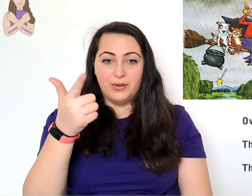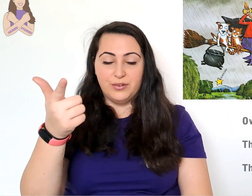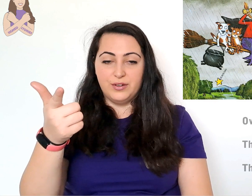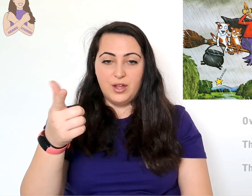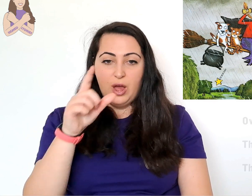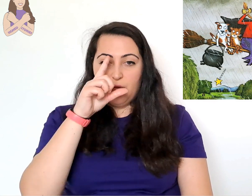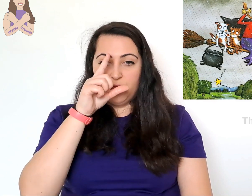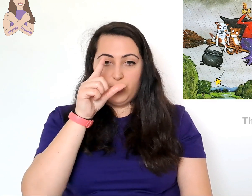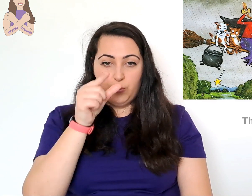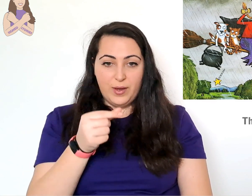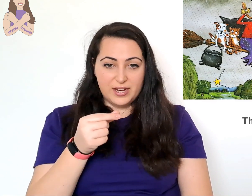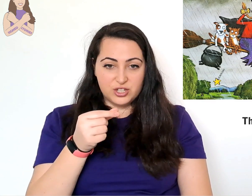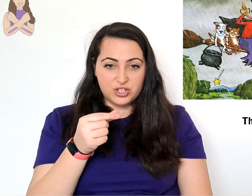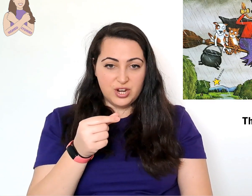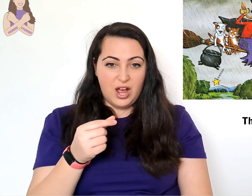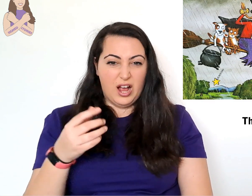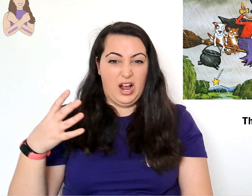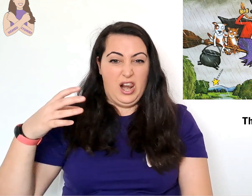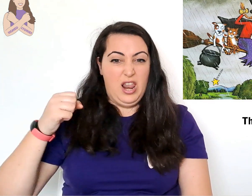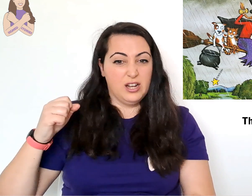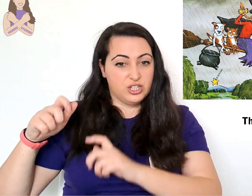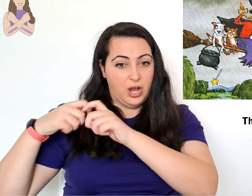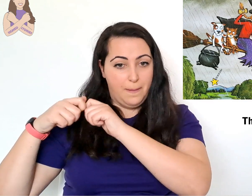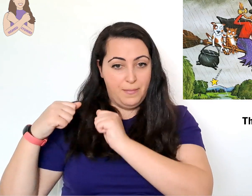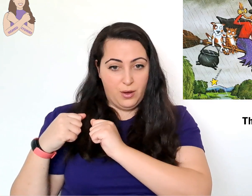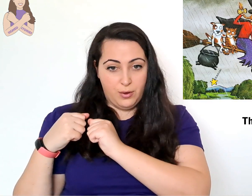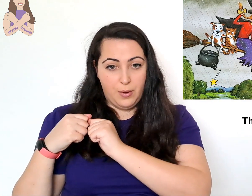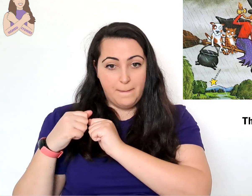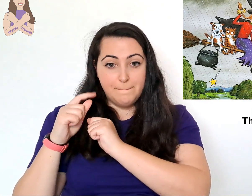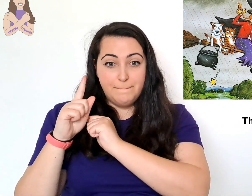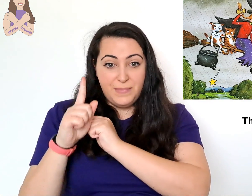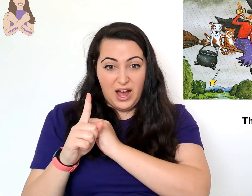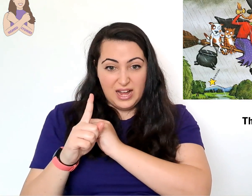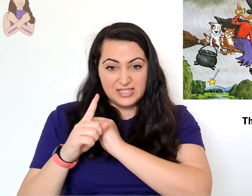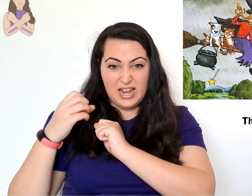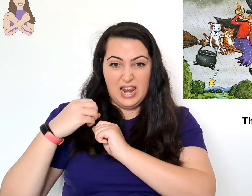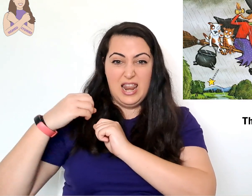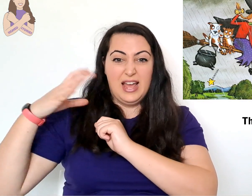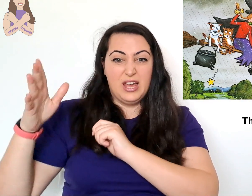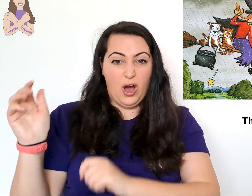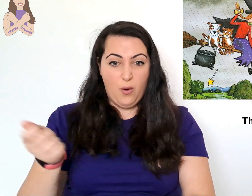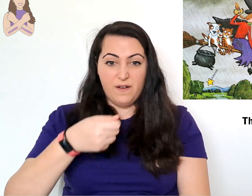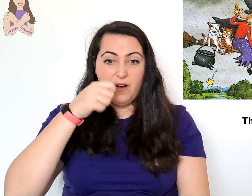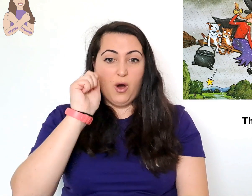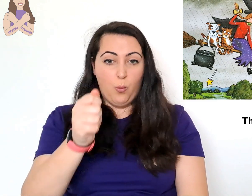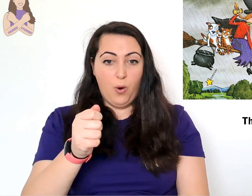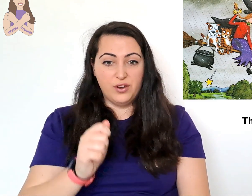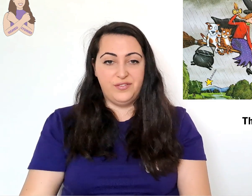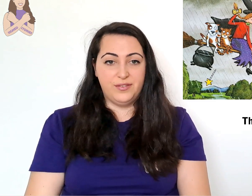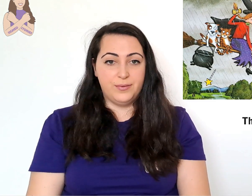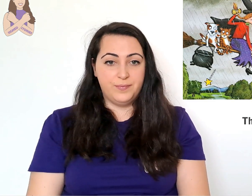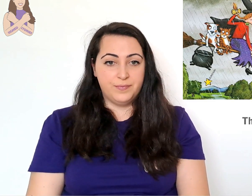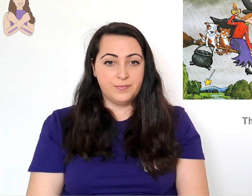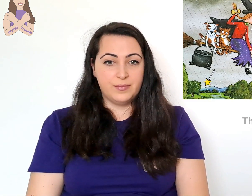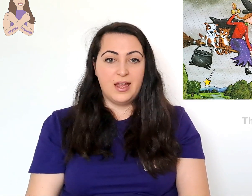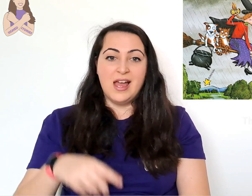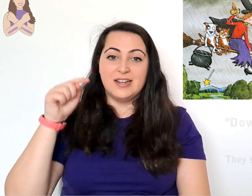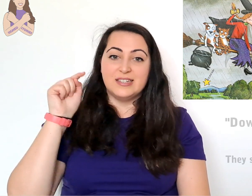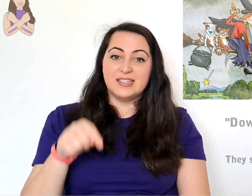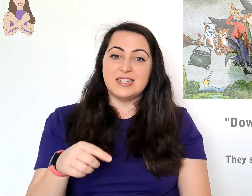beyond. The witch clutched her bow, but let go of her wand.